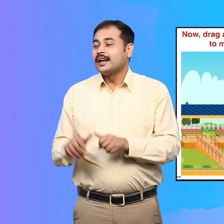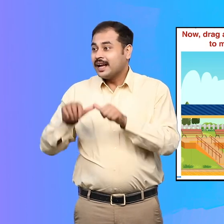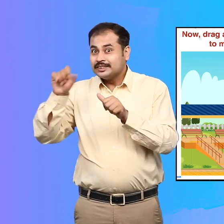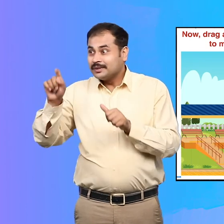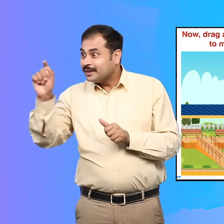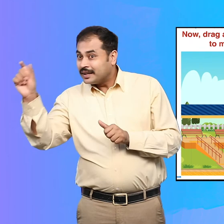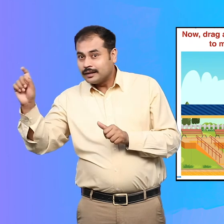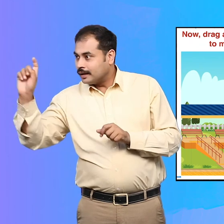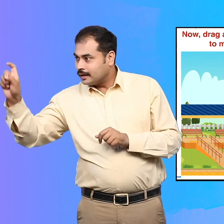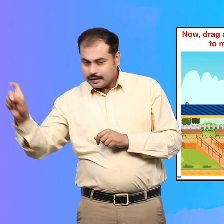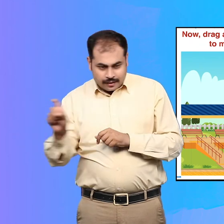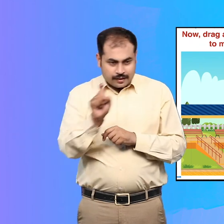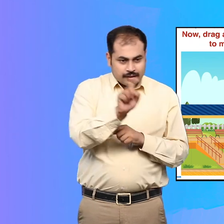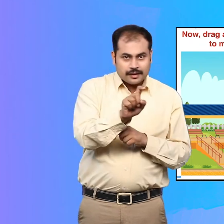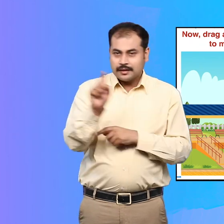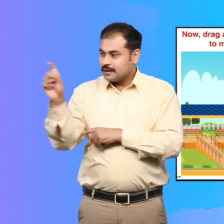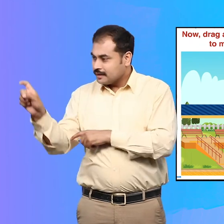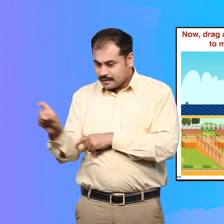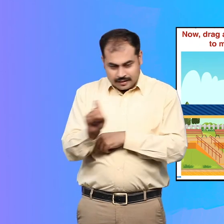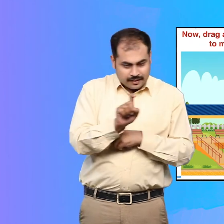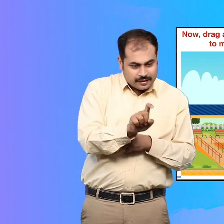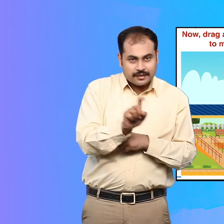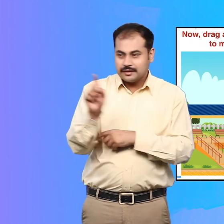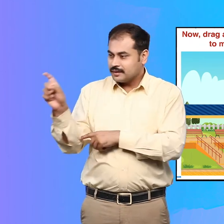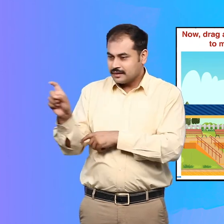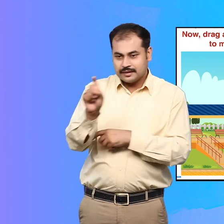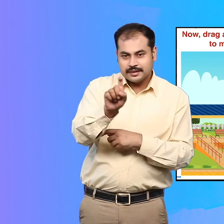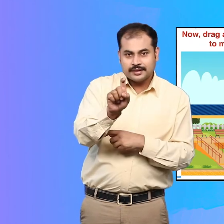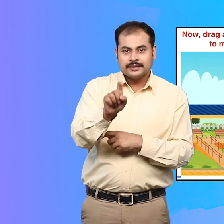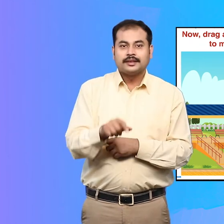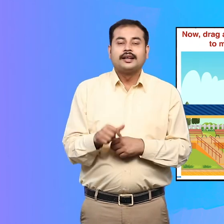to make the park accessible for persons with disabilities.